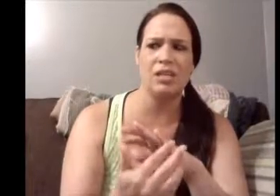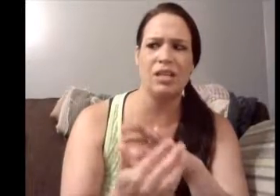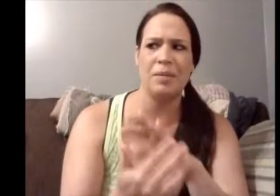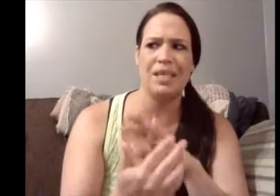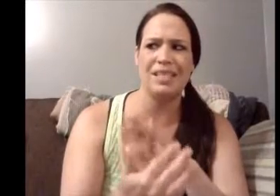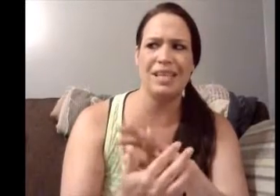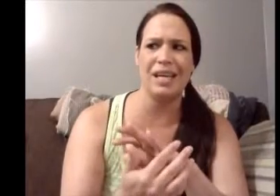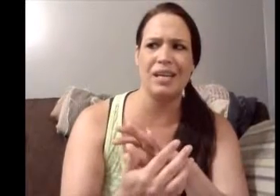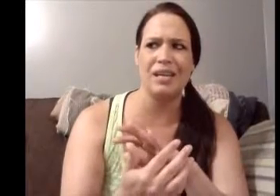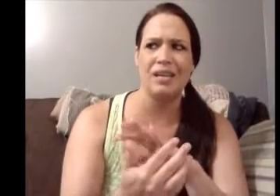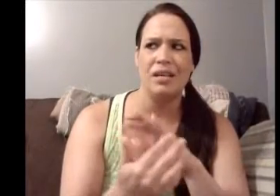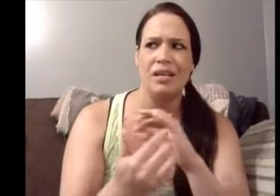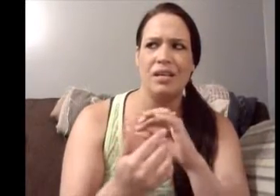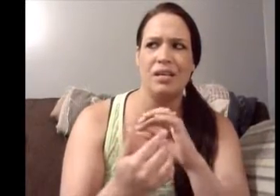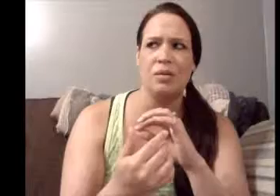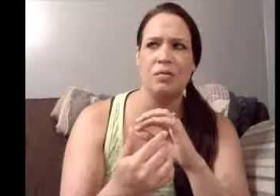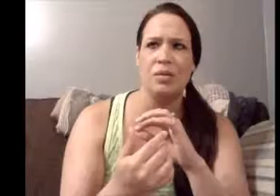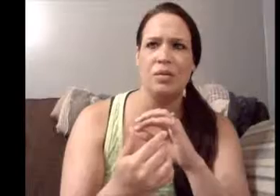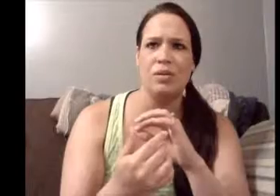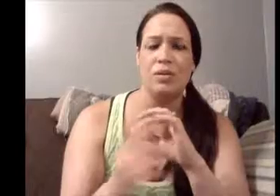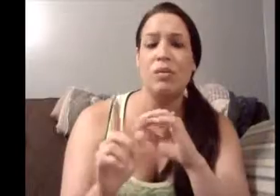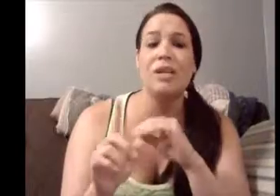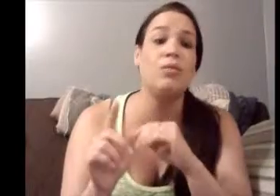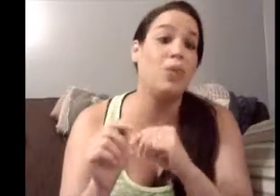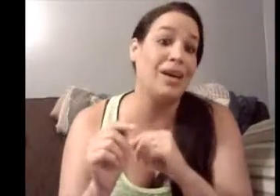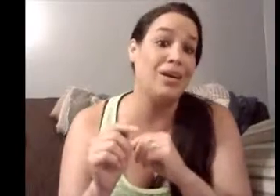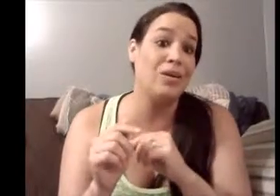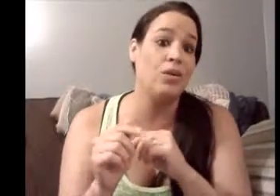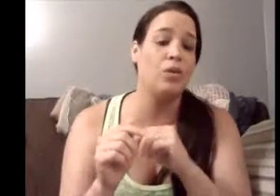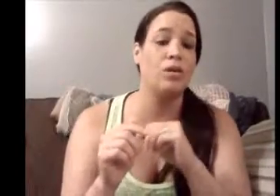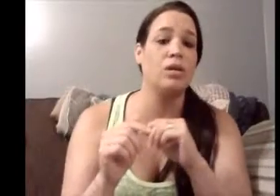they might say, you live where, or